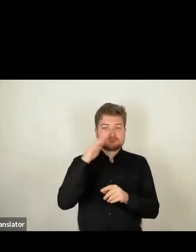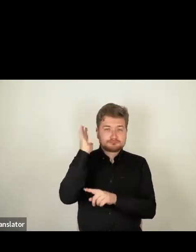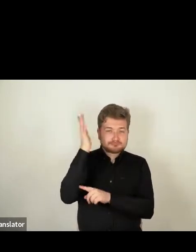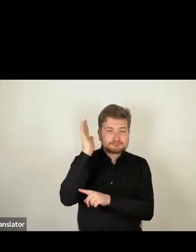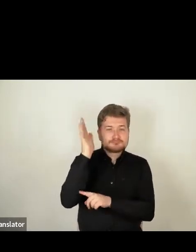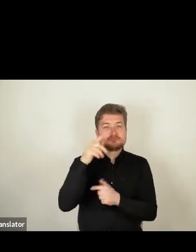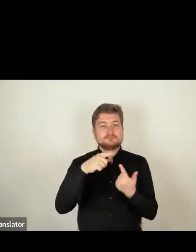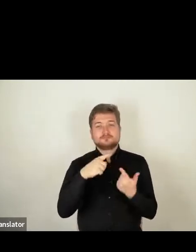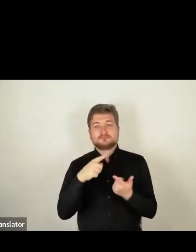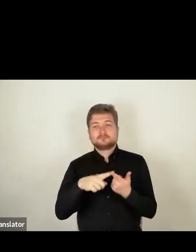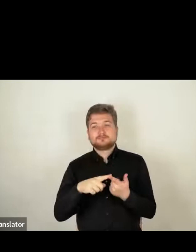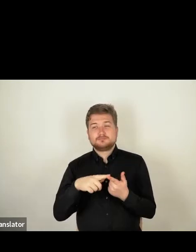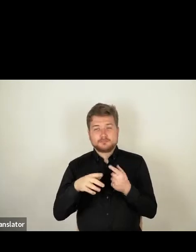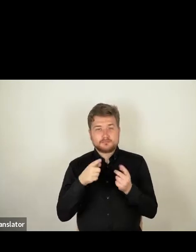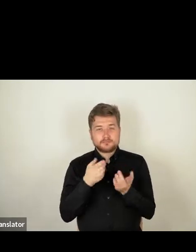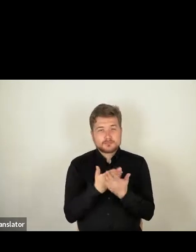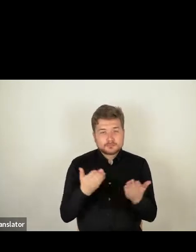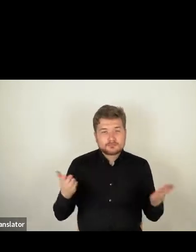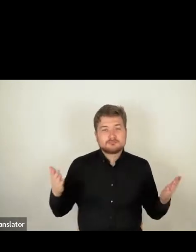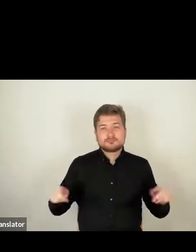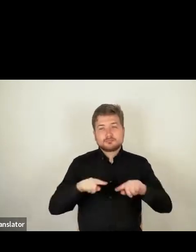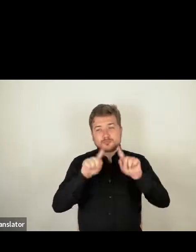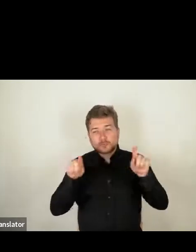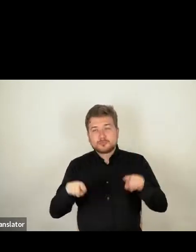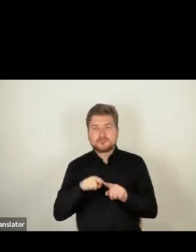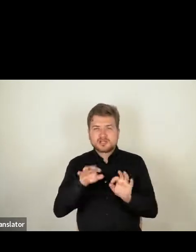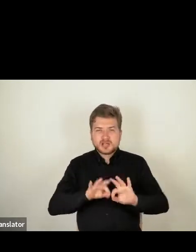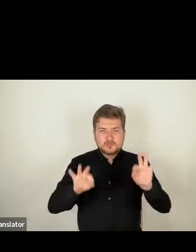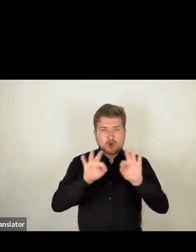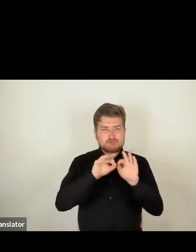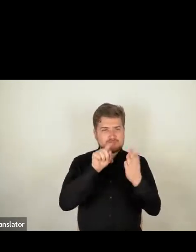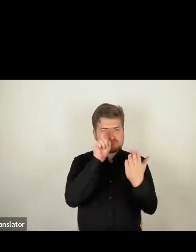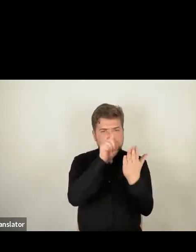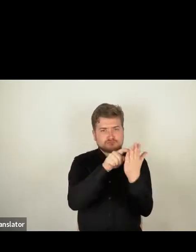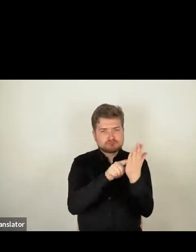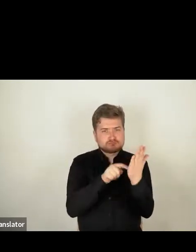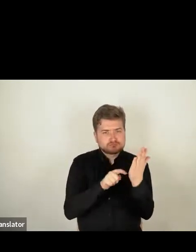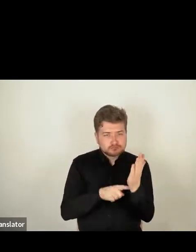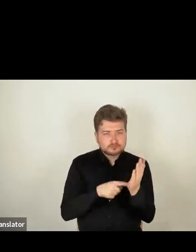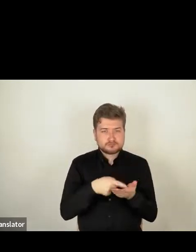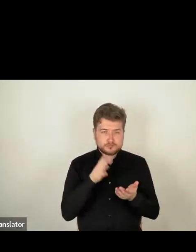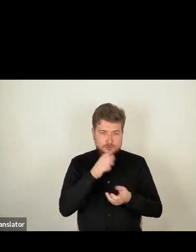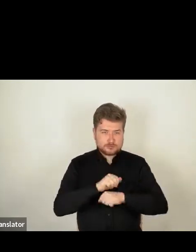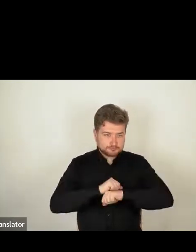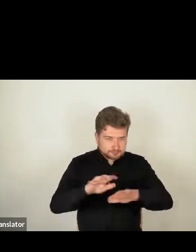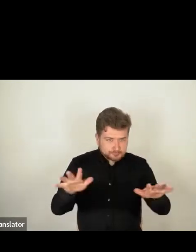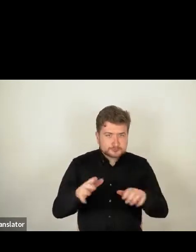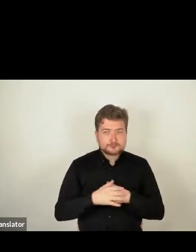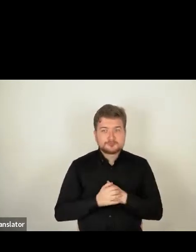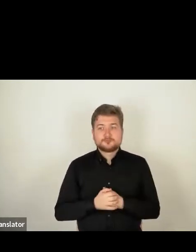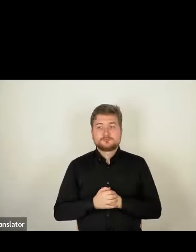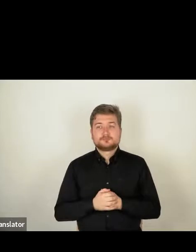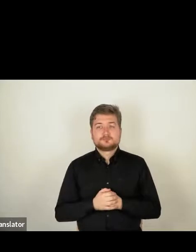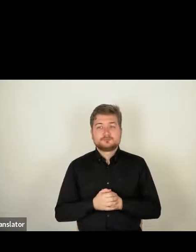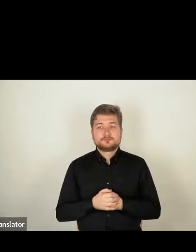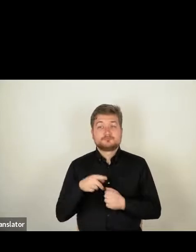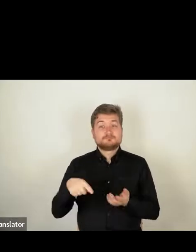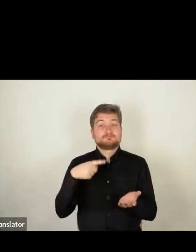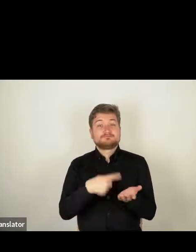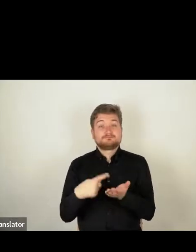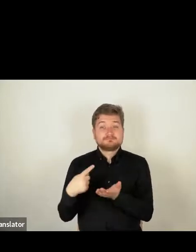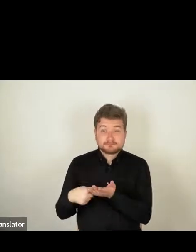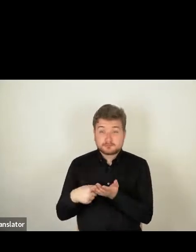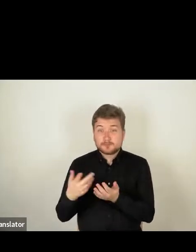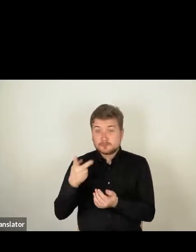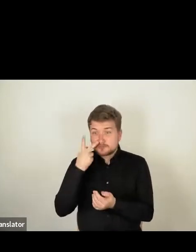contain some key points that were discussed today. As you can see, the discussion continued in the chat. We are